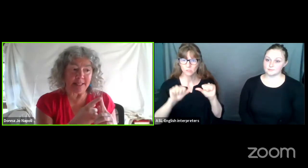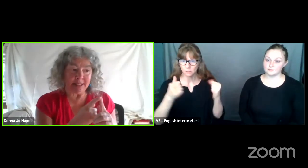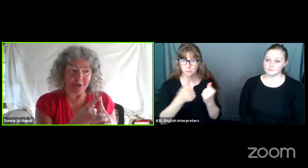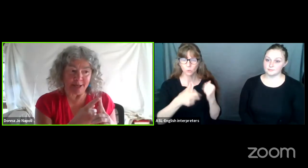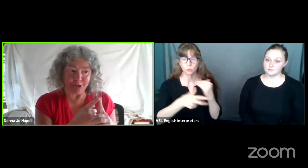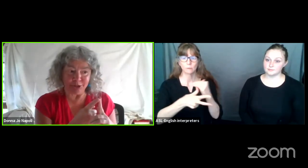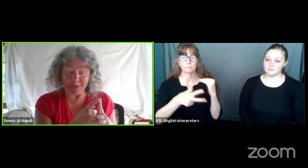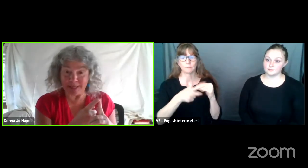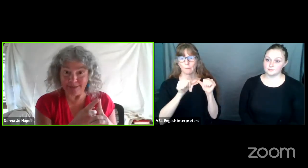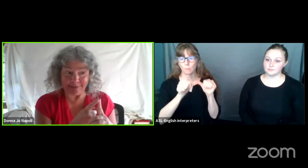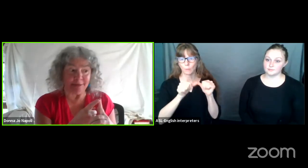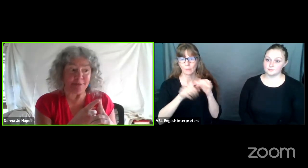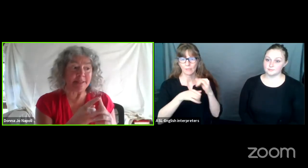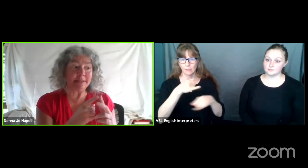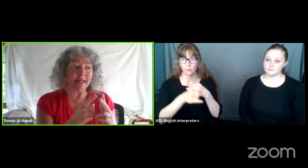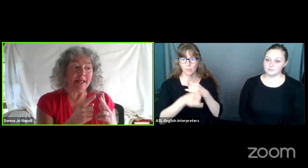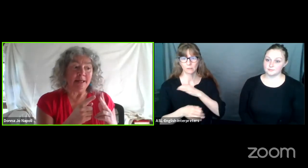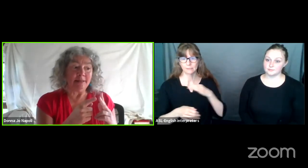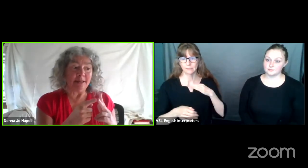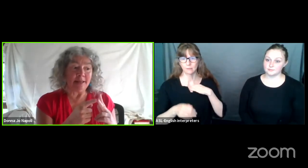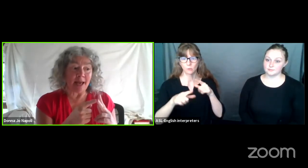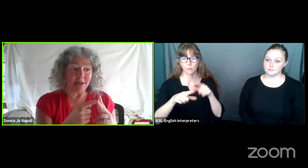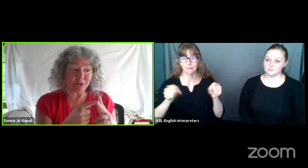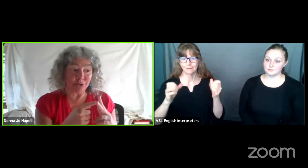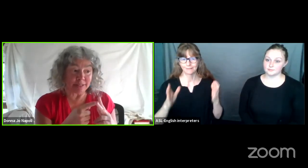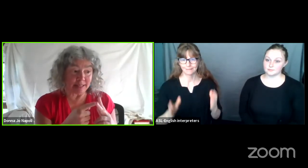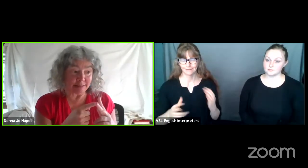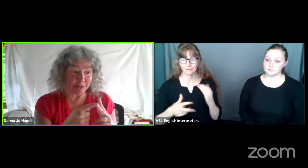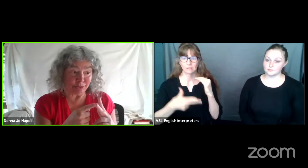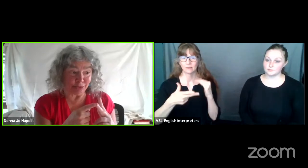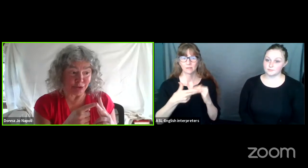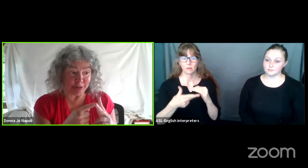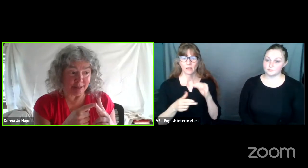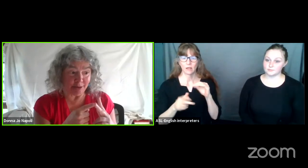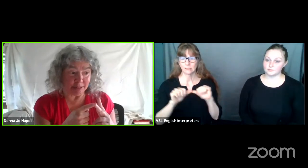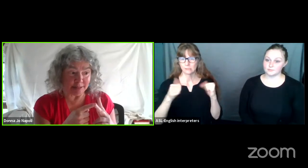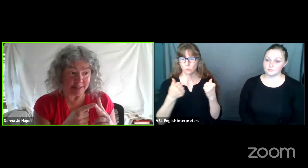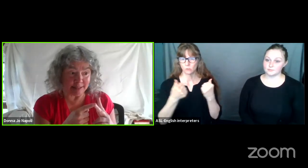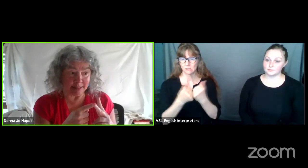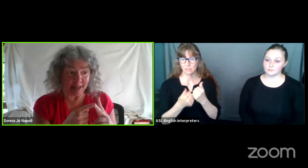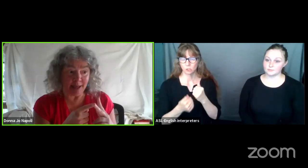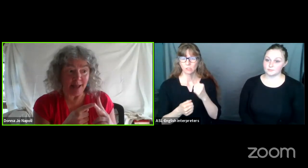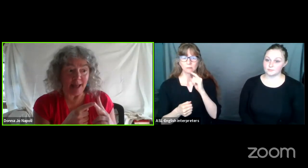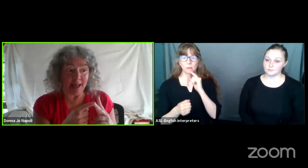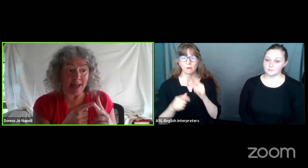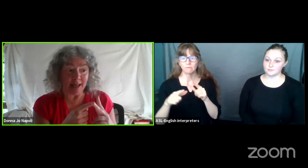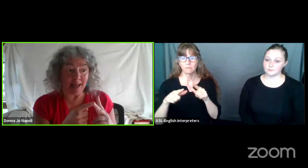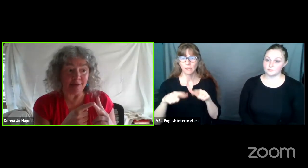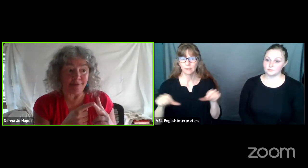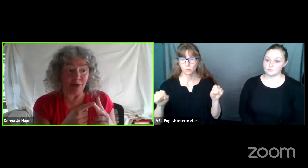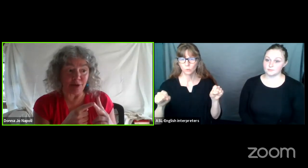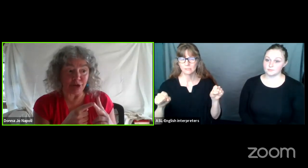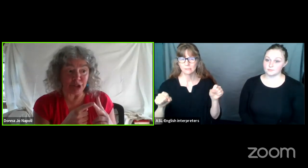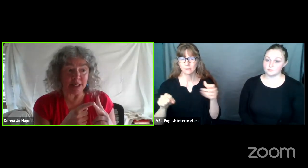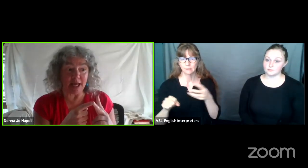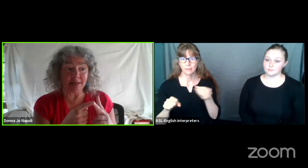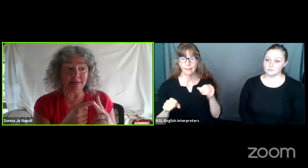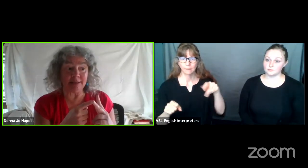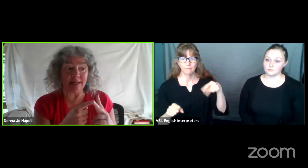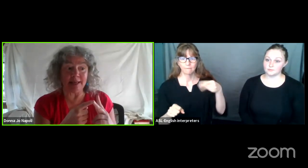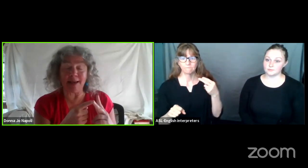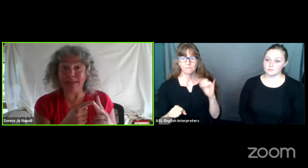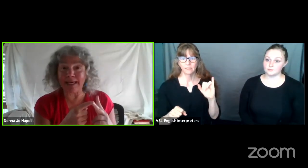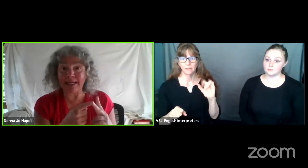the Permanent International Committee of Linguists, the Asociación de Linguística y